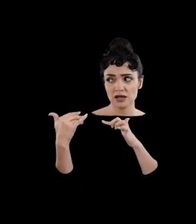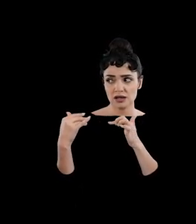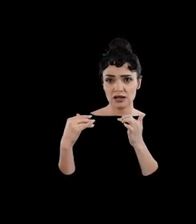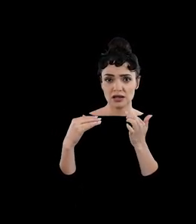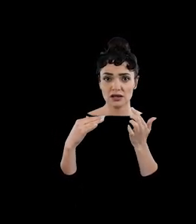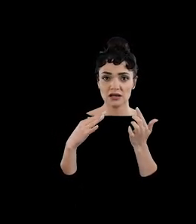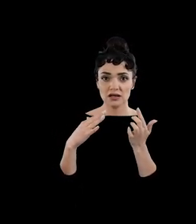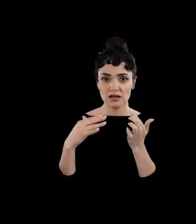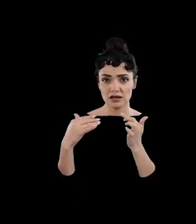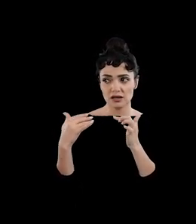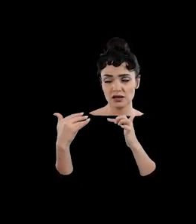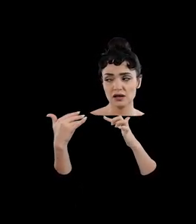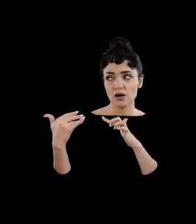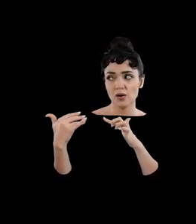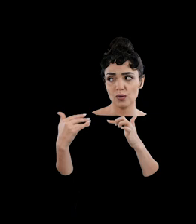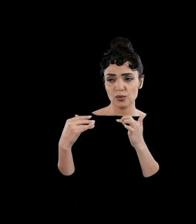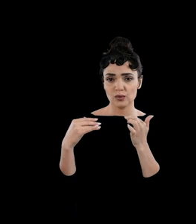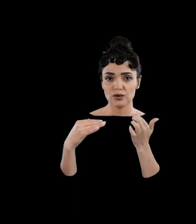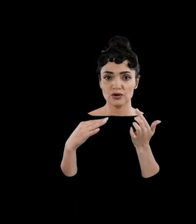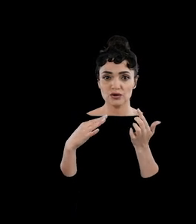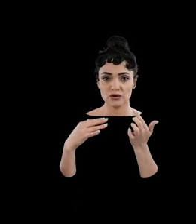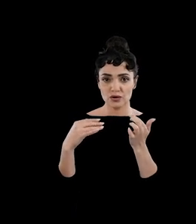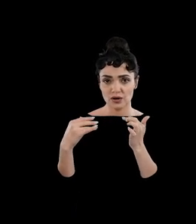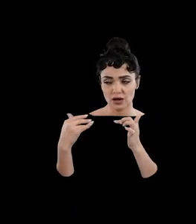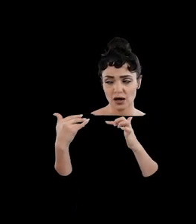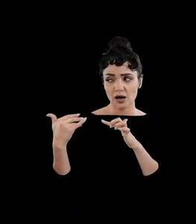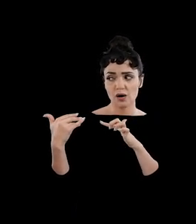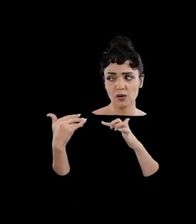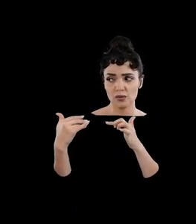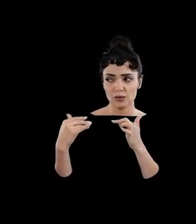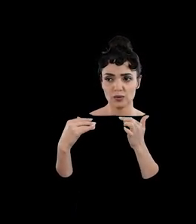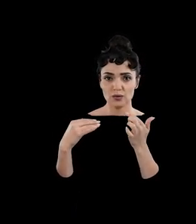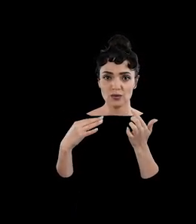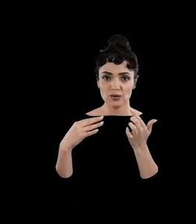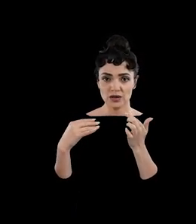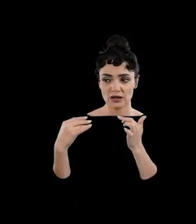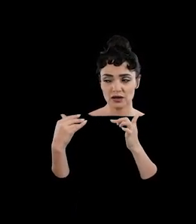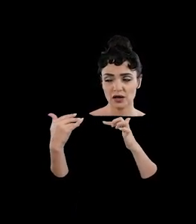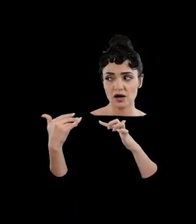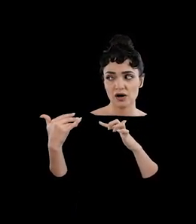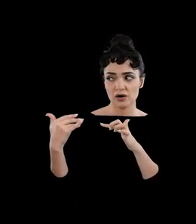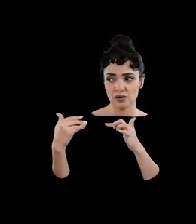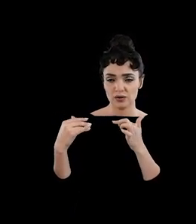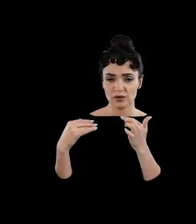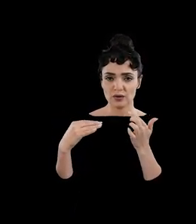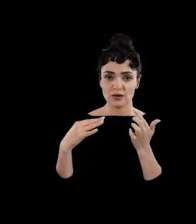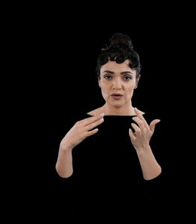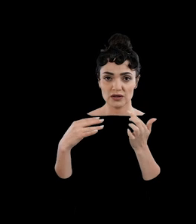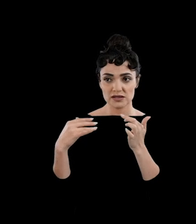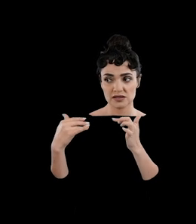-holder Holding her is